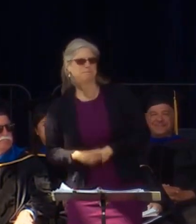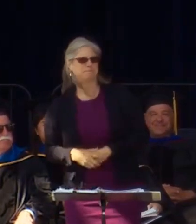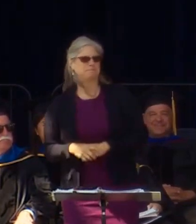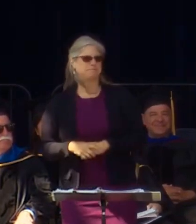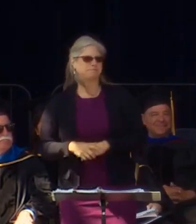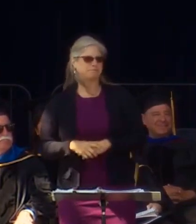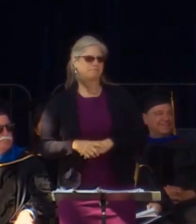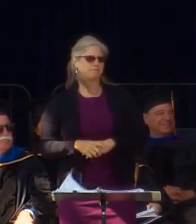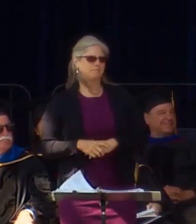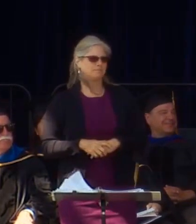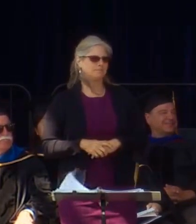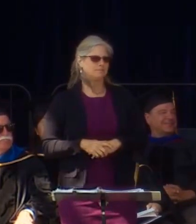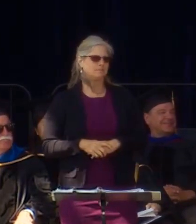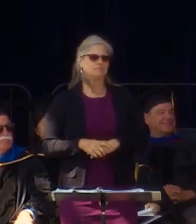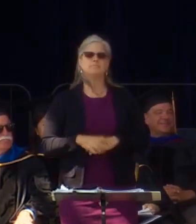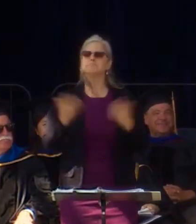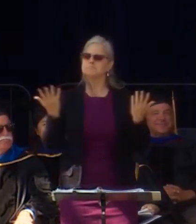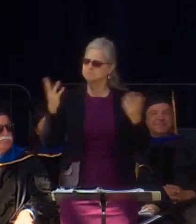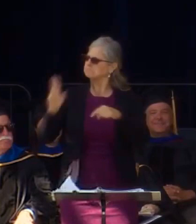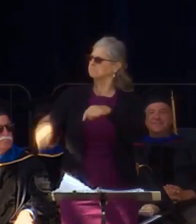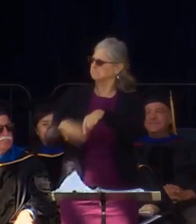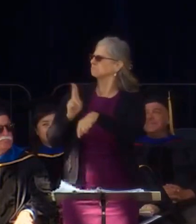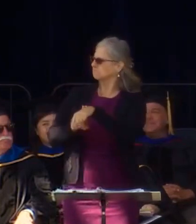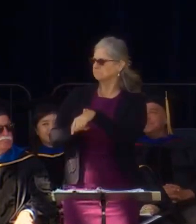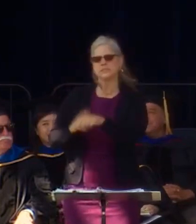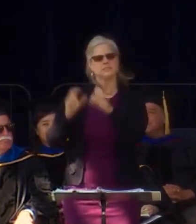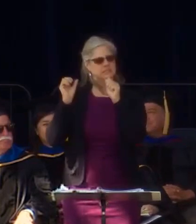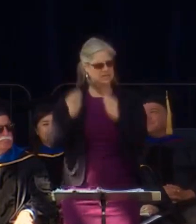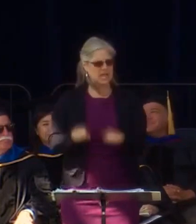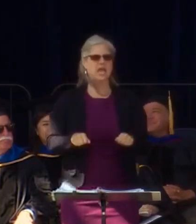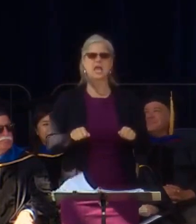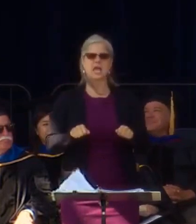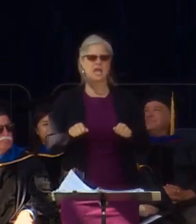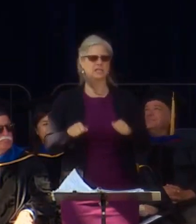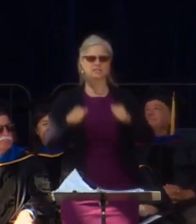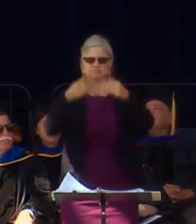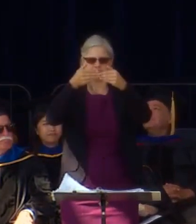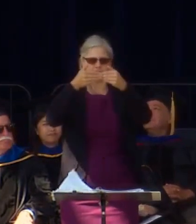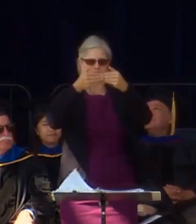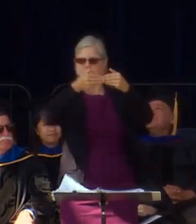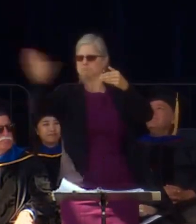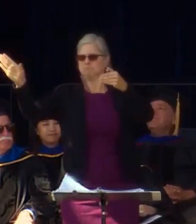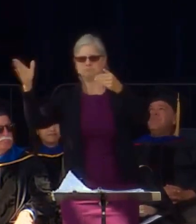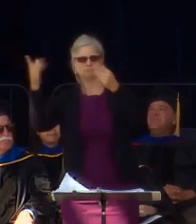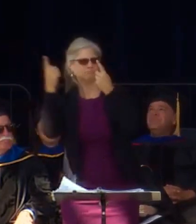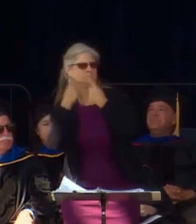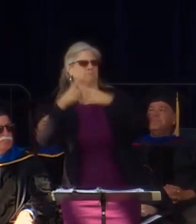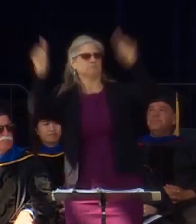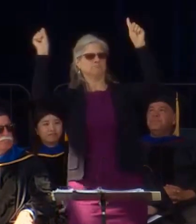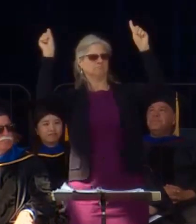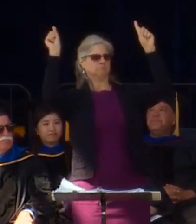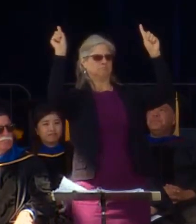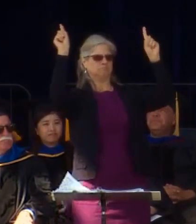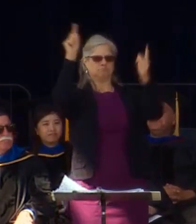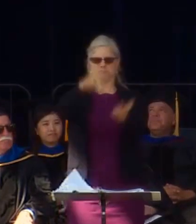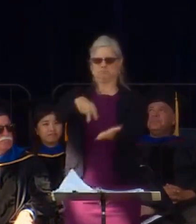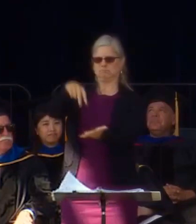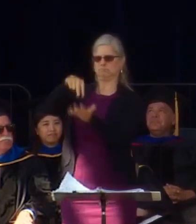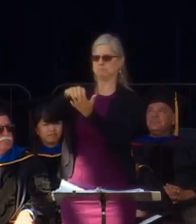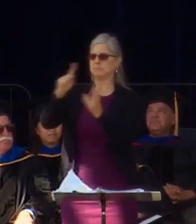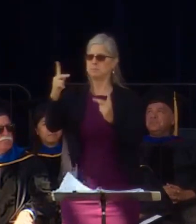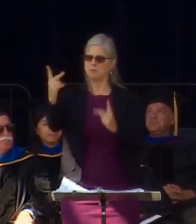It is, of course, possible to break through, to stand out, to be